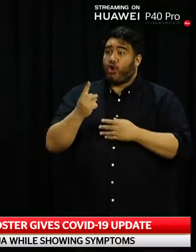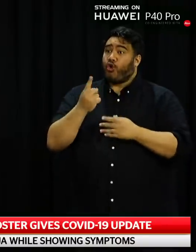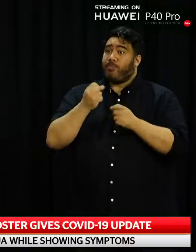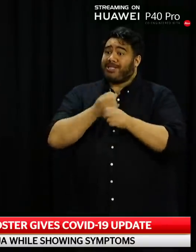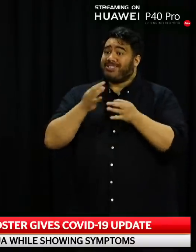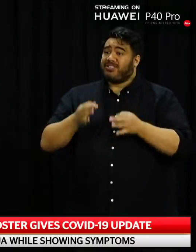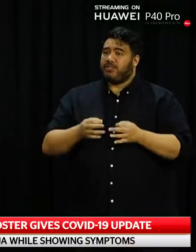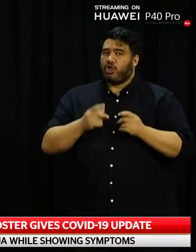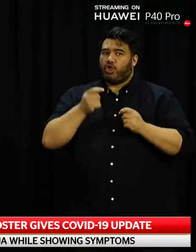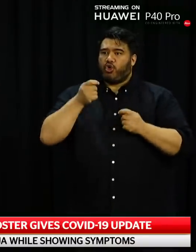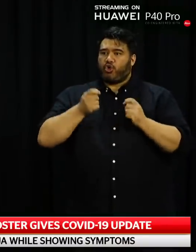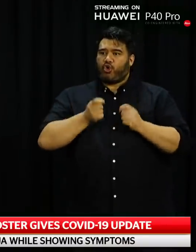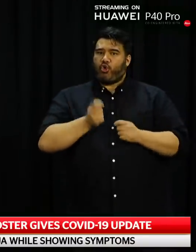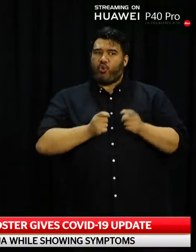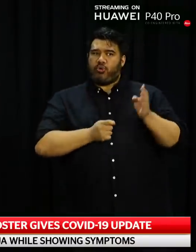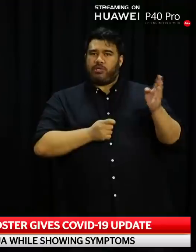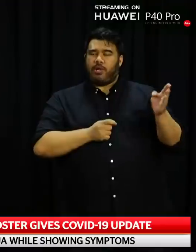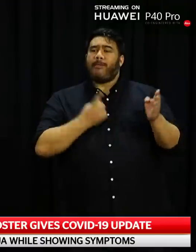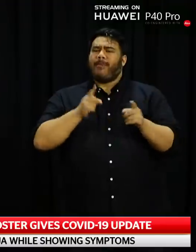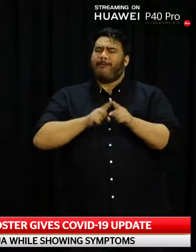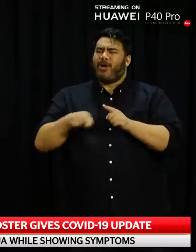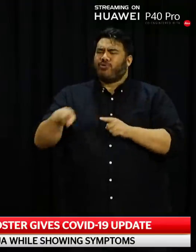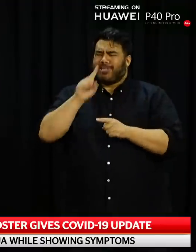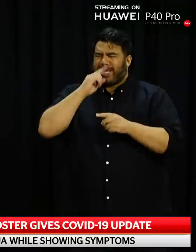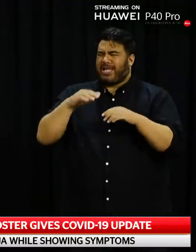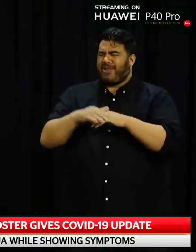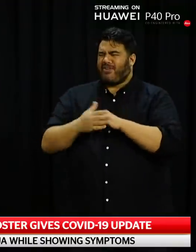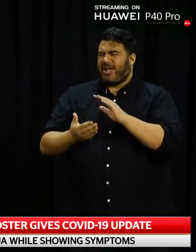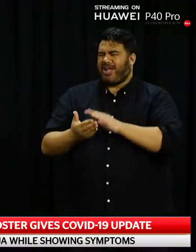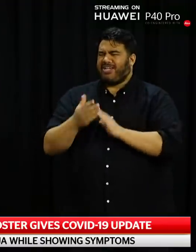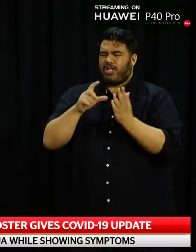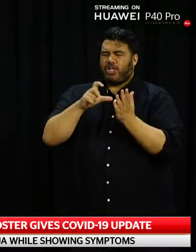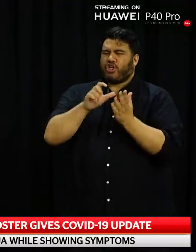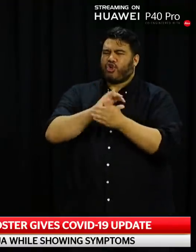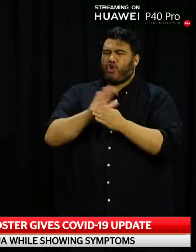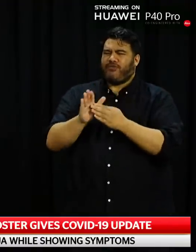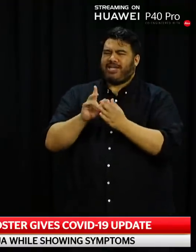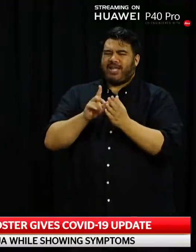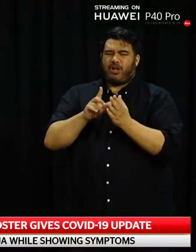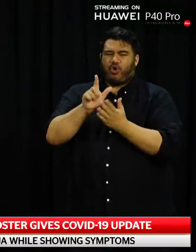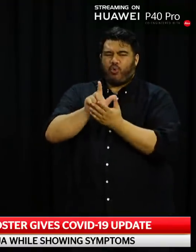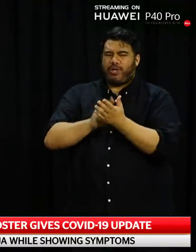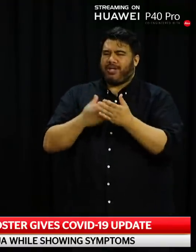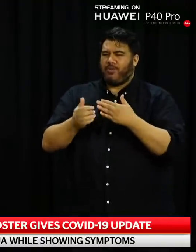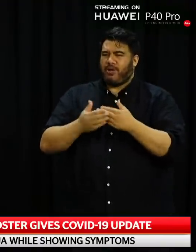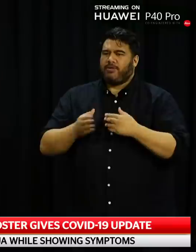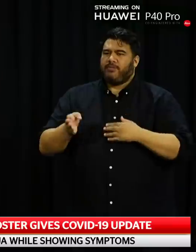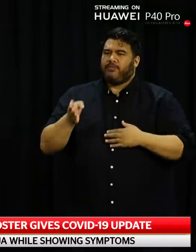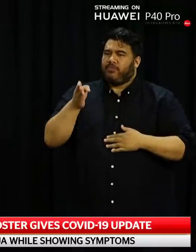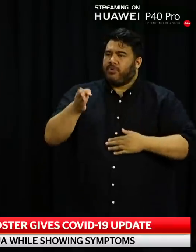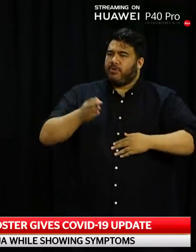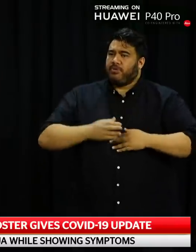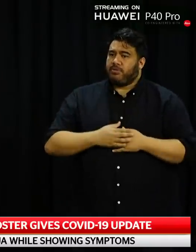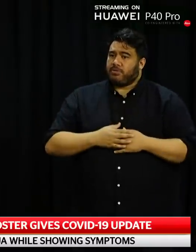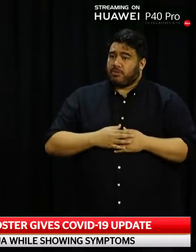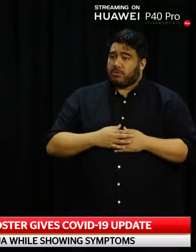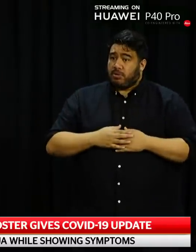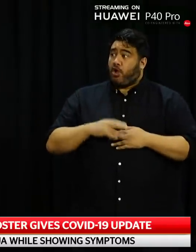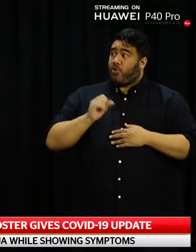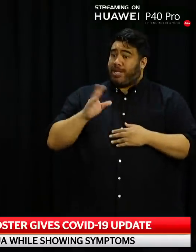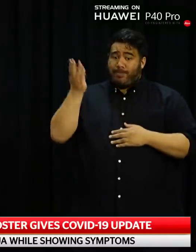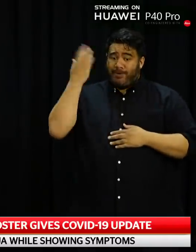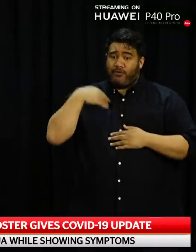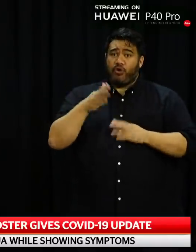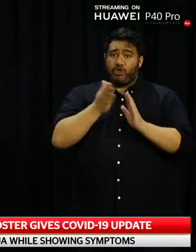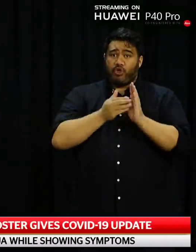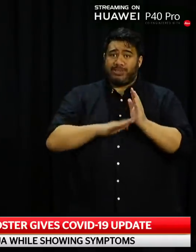within the COVID Act. How much more difficult is it to police a regional lockdown? It's the first time we've had a regional lockdown opposed to a